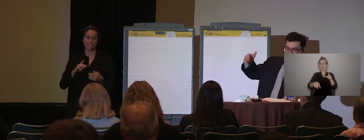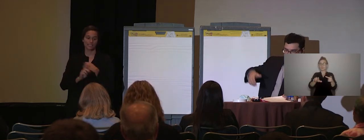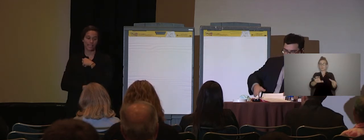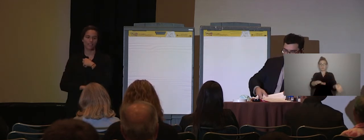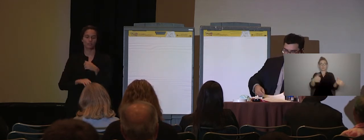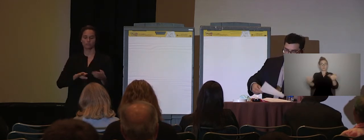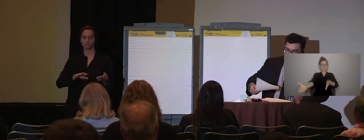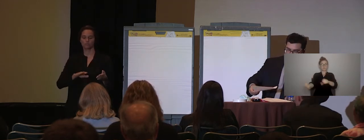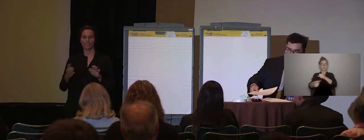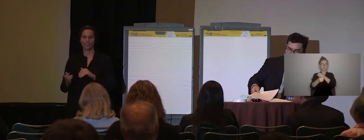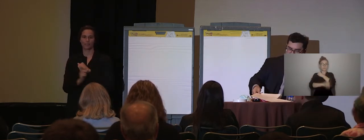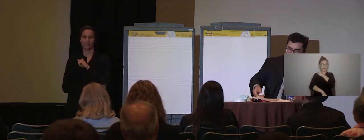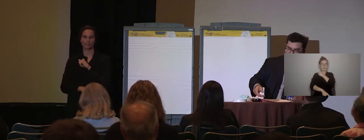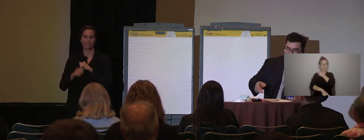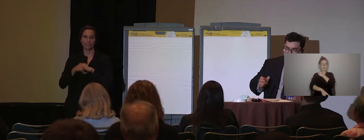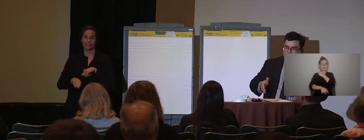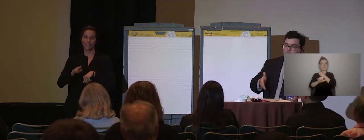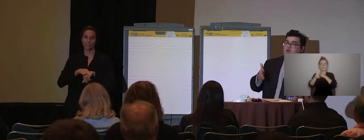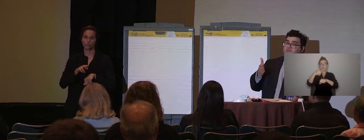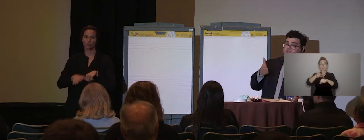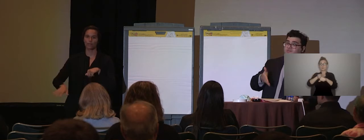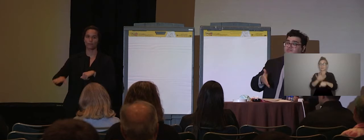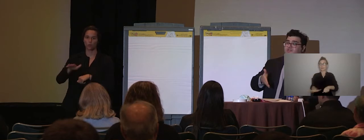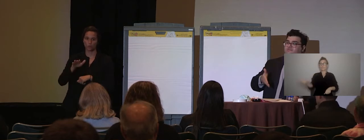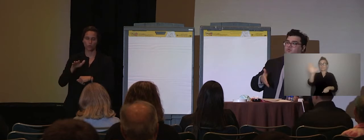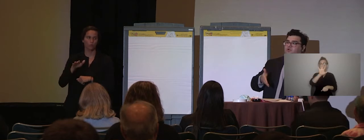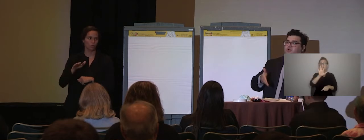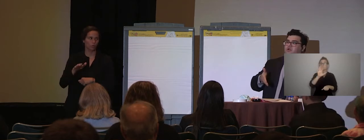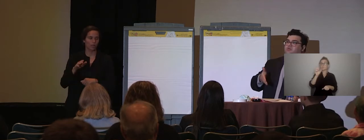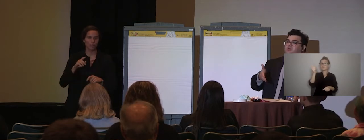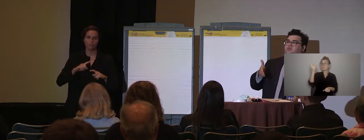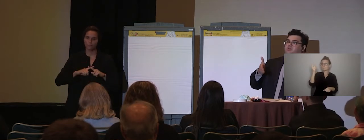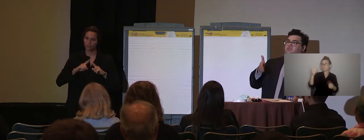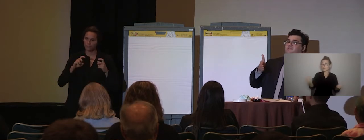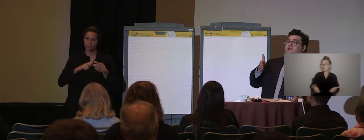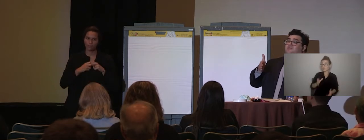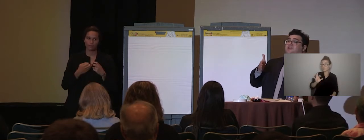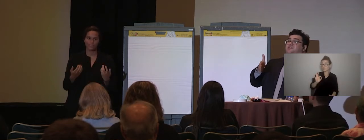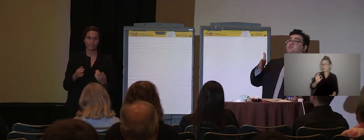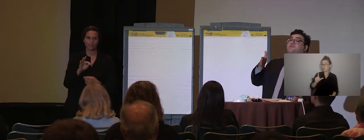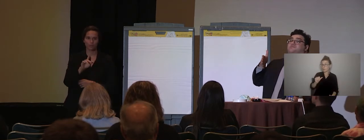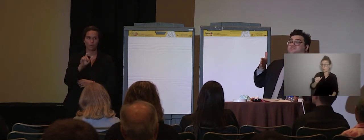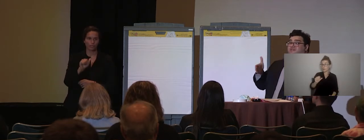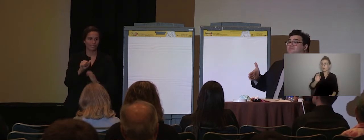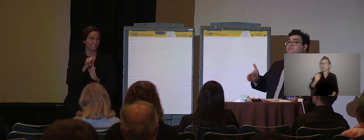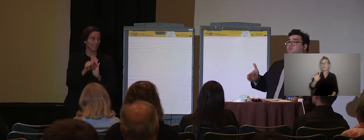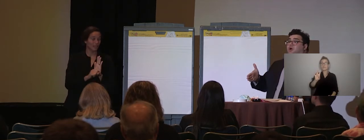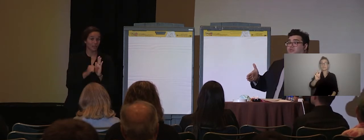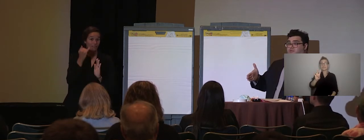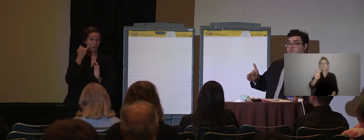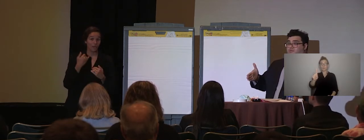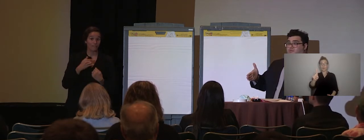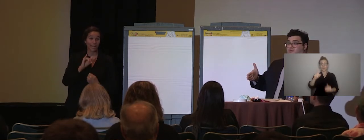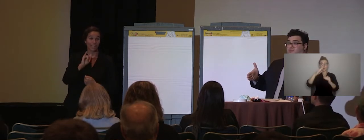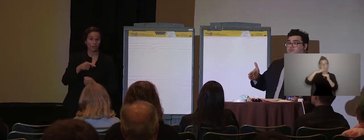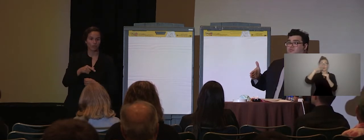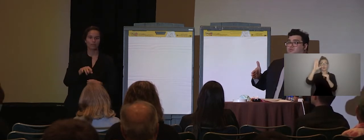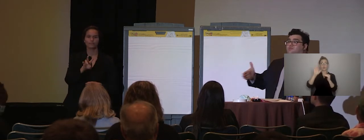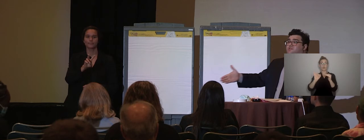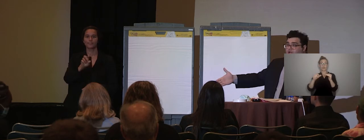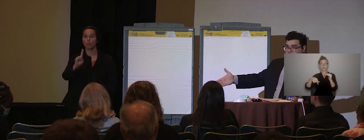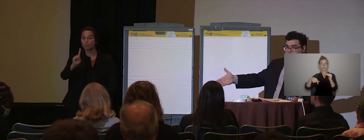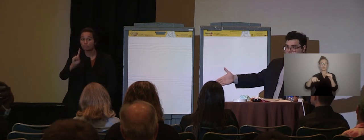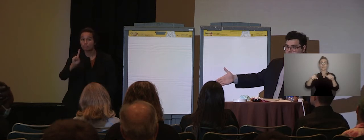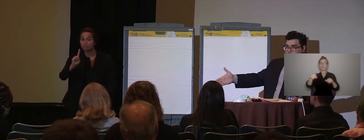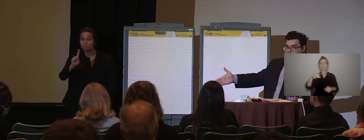the national level. But the problem was, in the state of Florida, if you had an IQ of 71, you